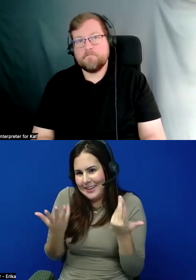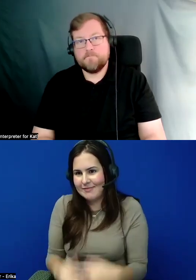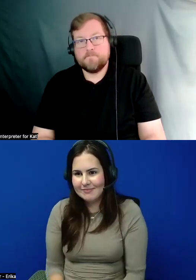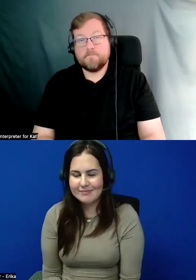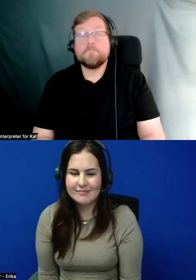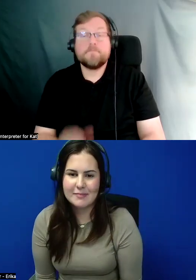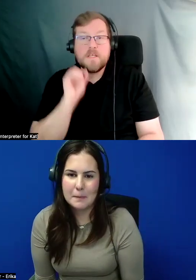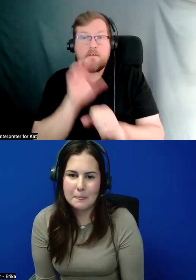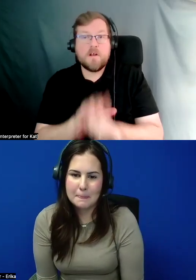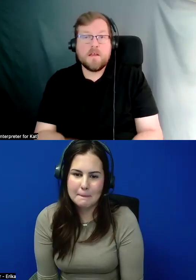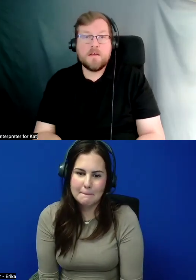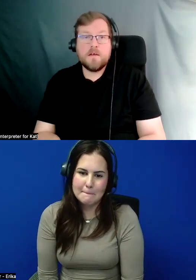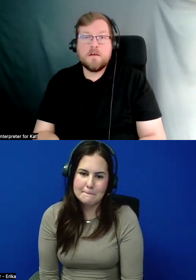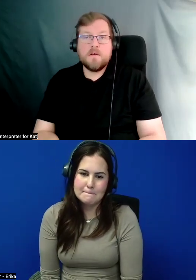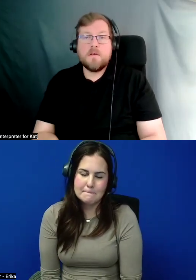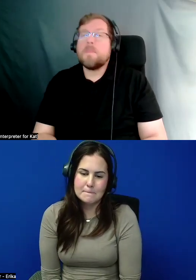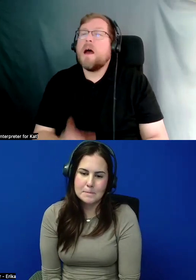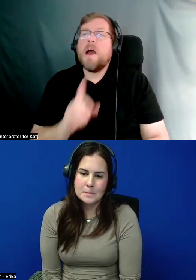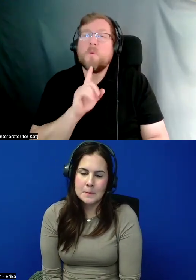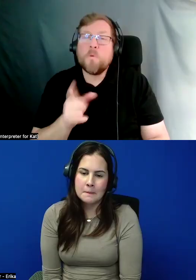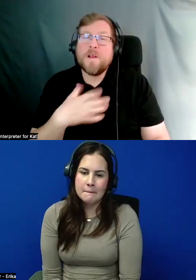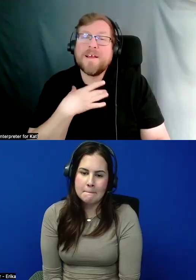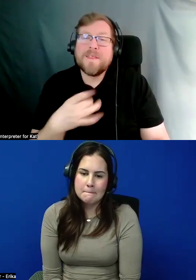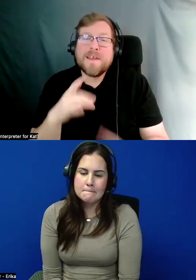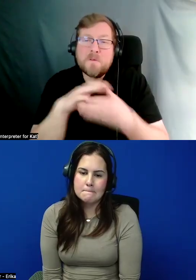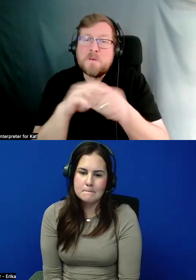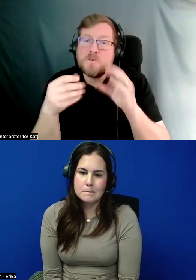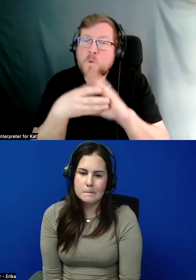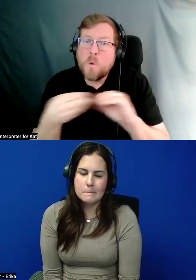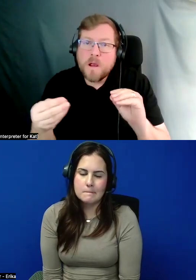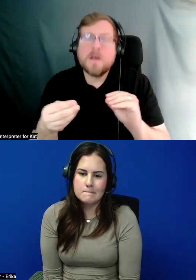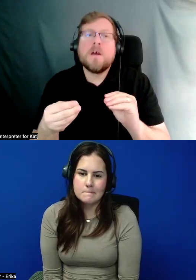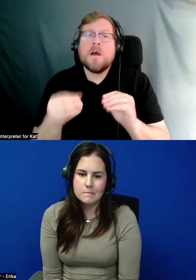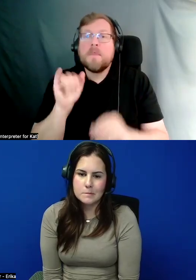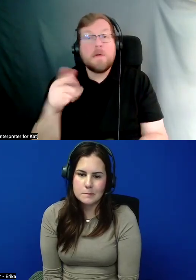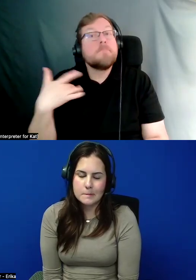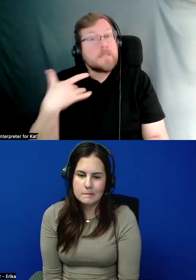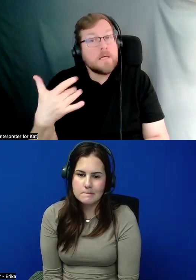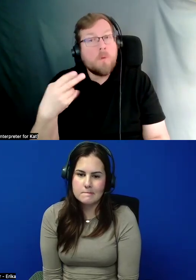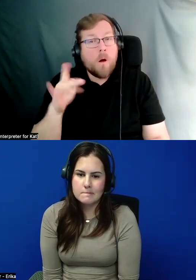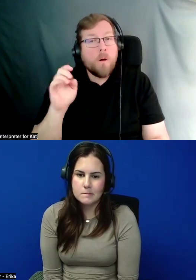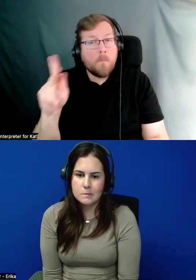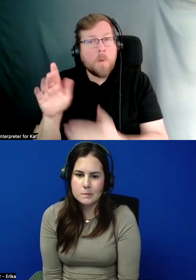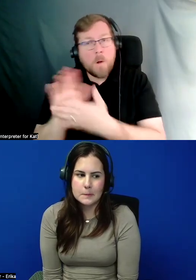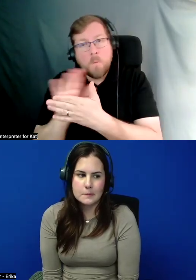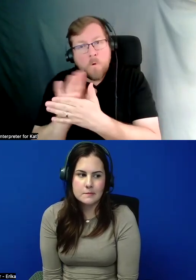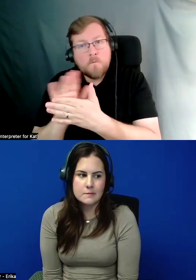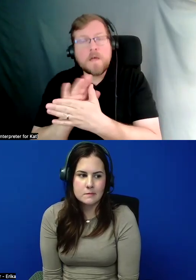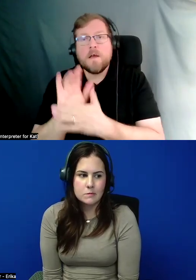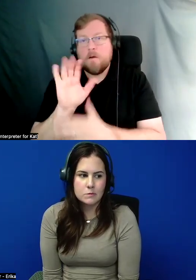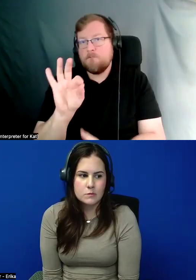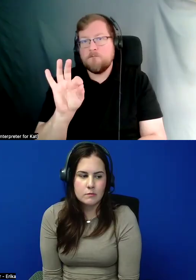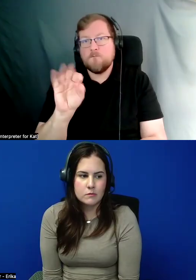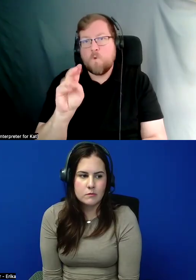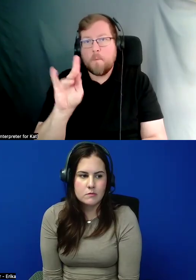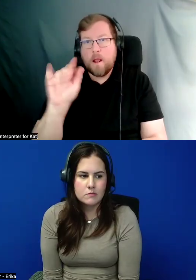Definitely. I really like the storyline. I mean, like typical Hallmark movies or typical Hallmark film, like